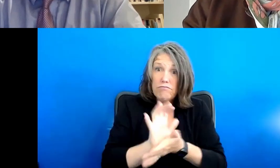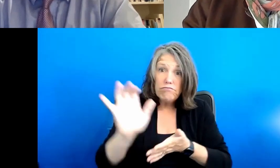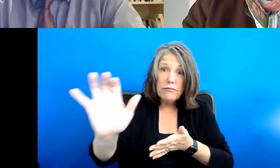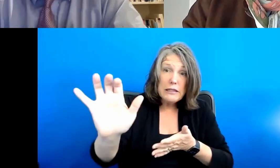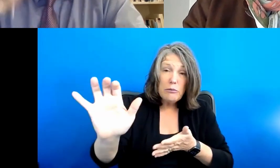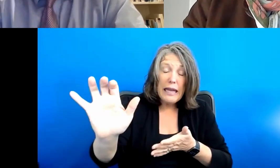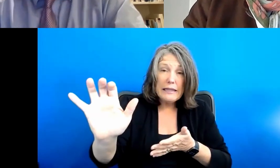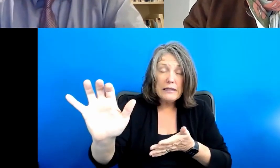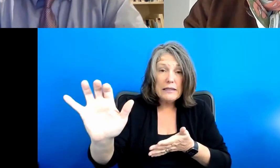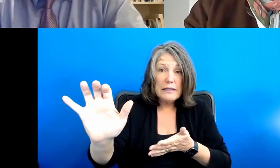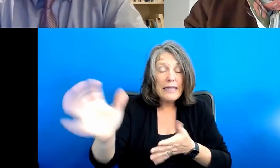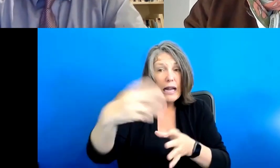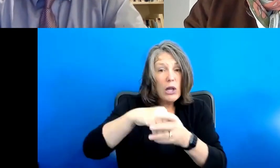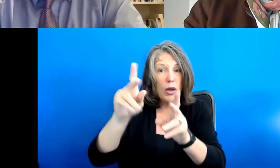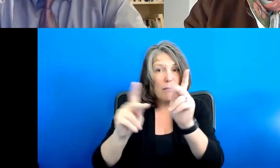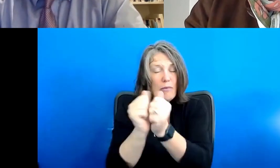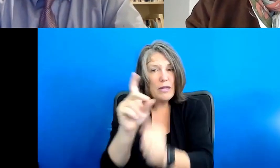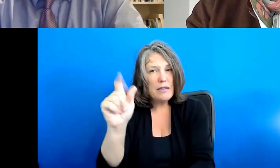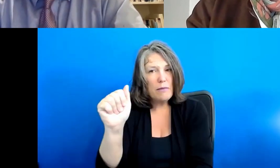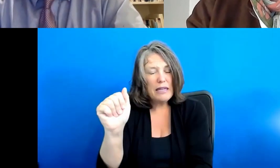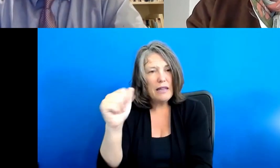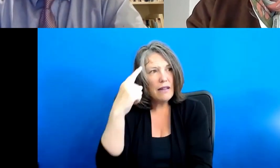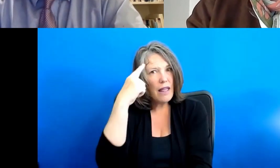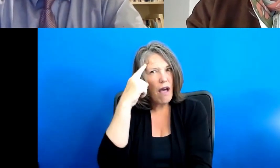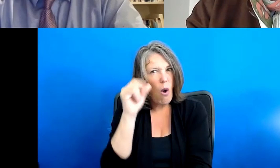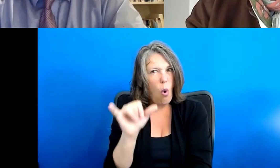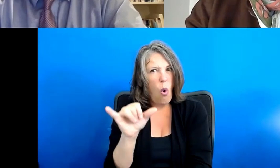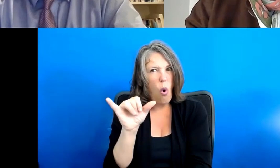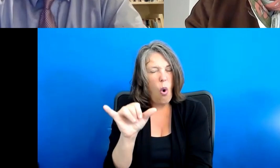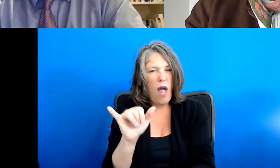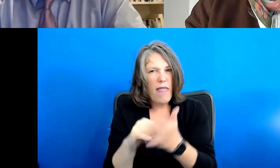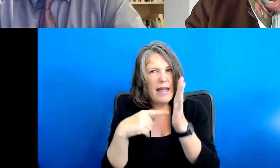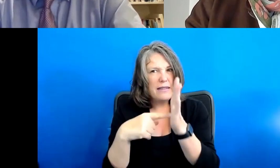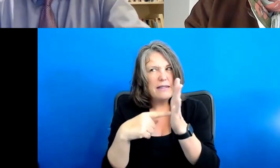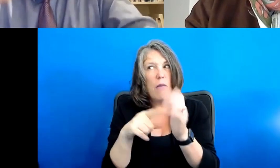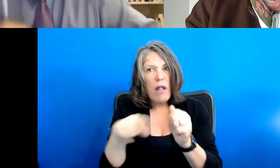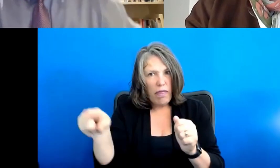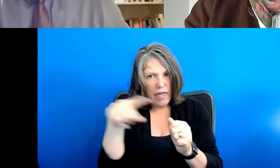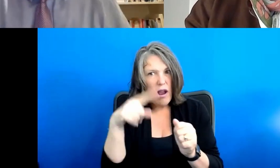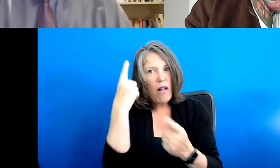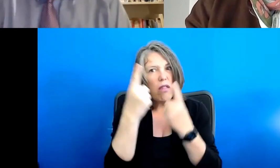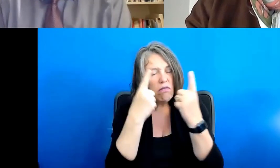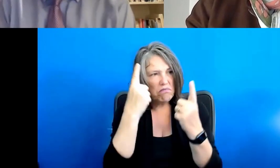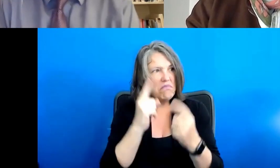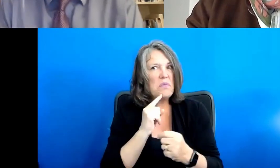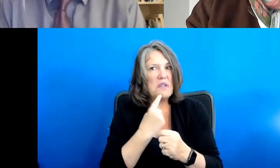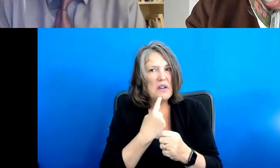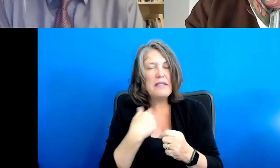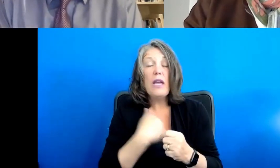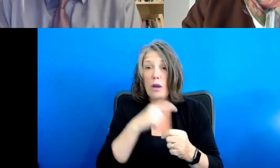around the world. And I was thinking, that's an example of where they're actually taking it seriously, and that's what we have to